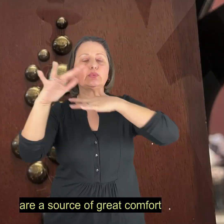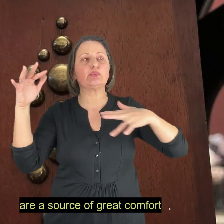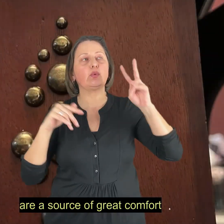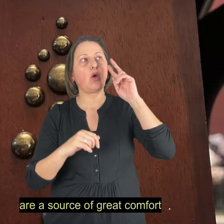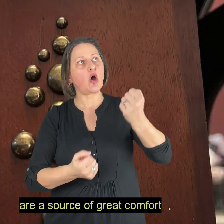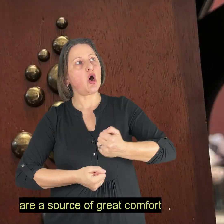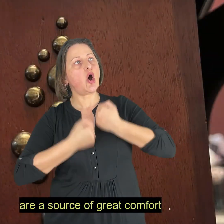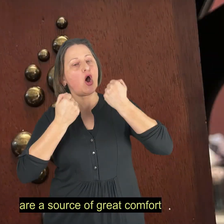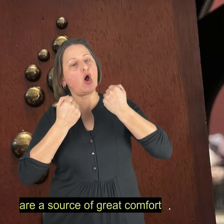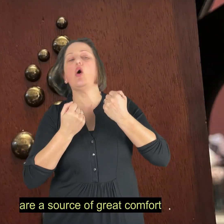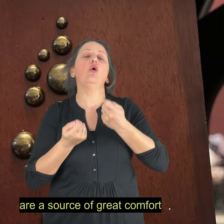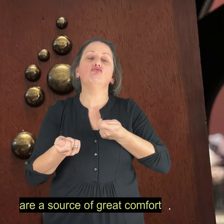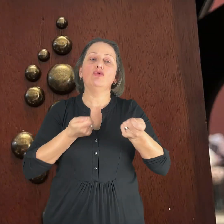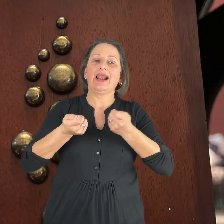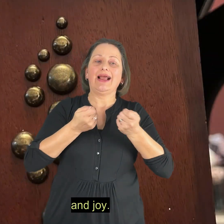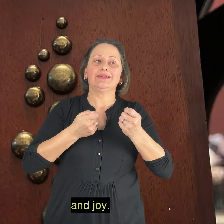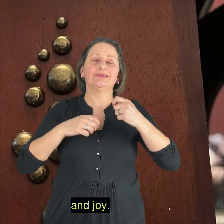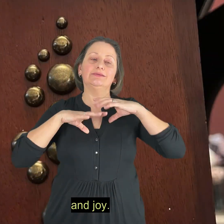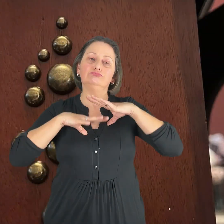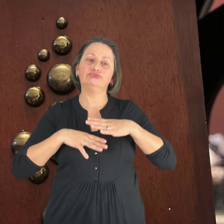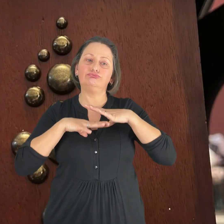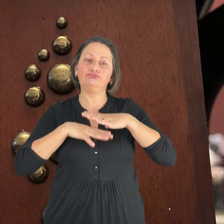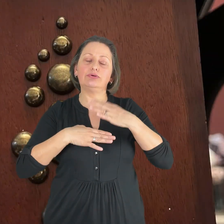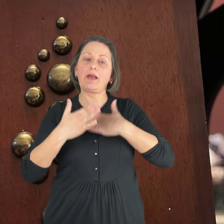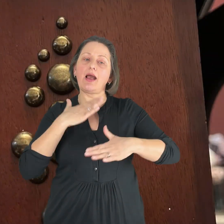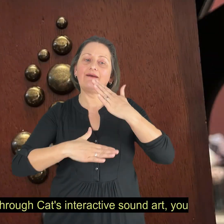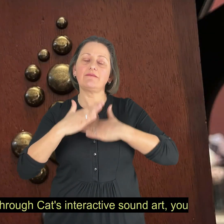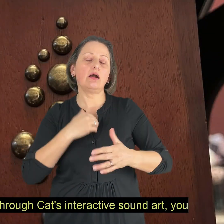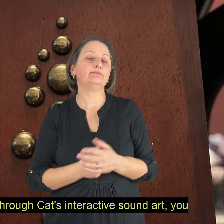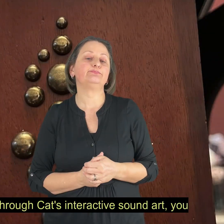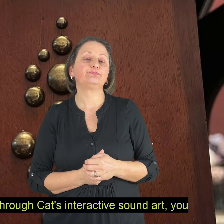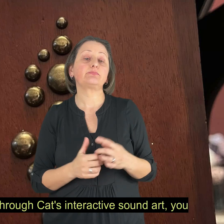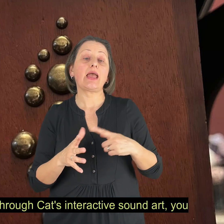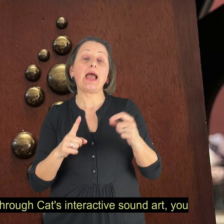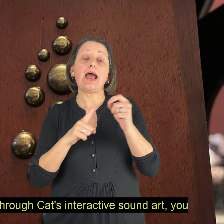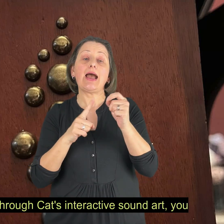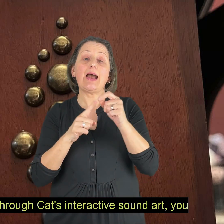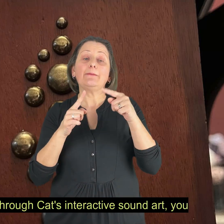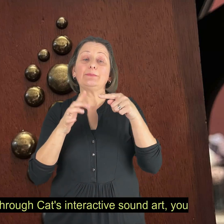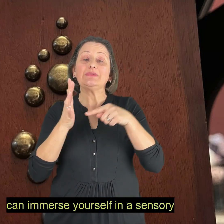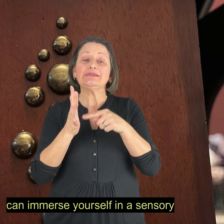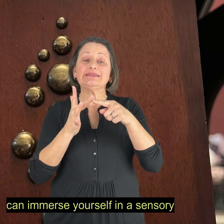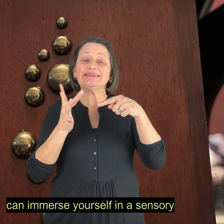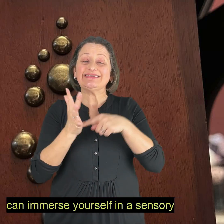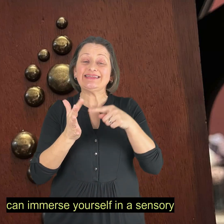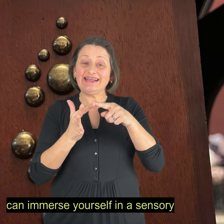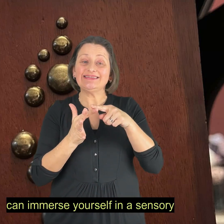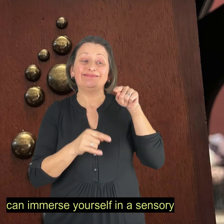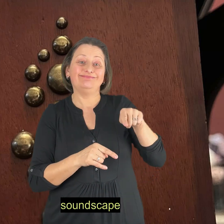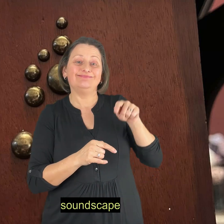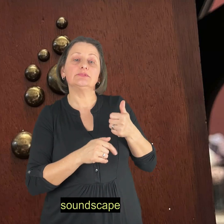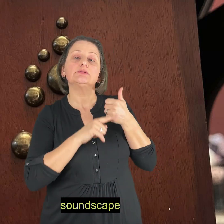are a source of great comfort and joy. Through Kat's interactive sound art, you can immerse yourself